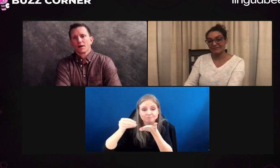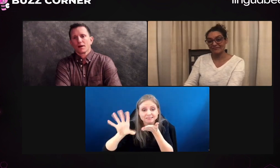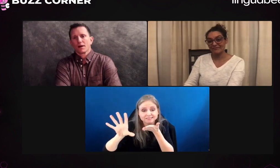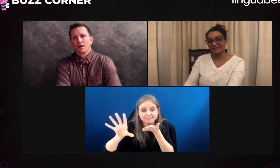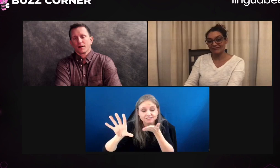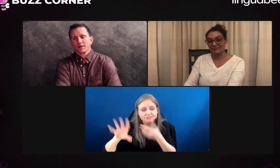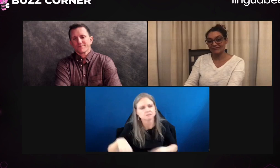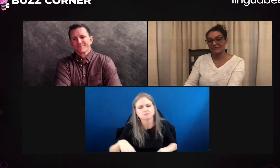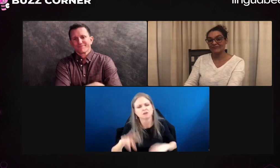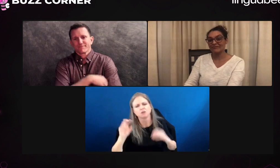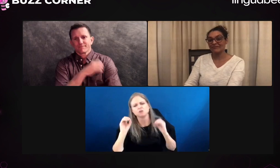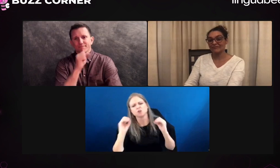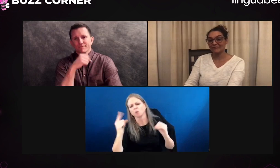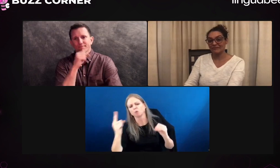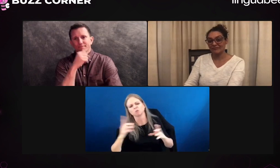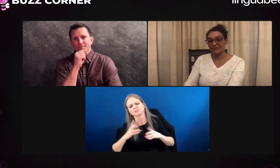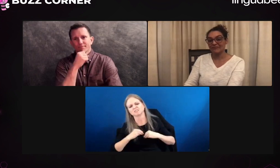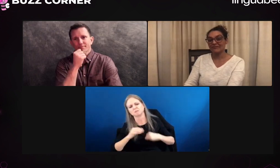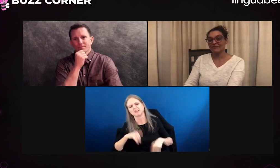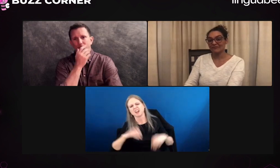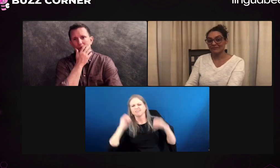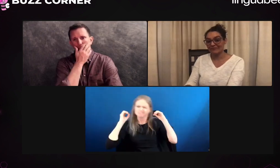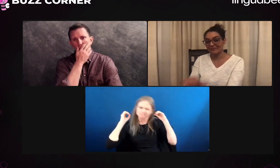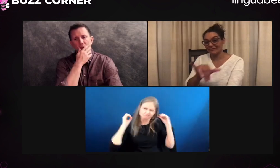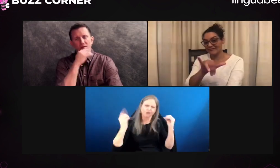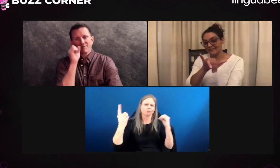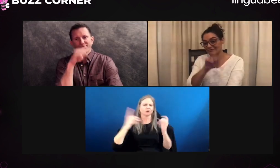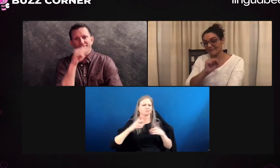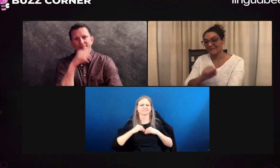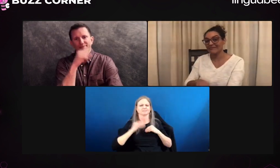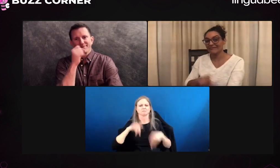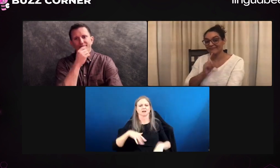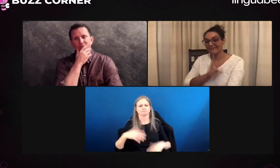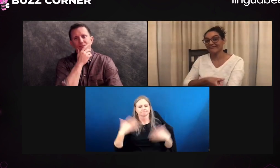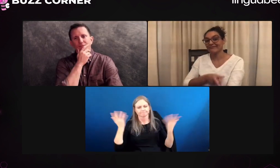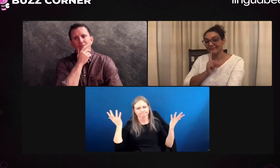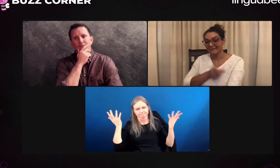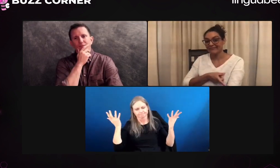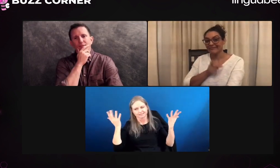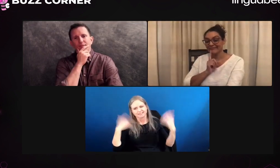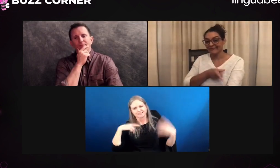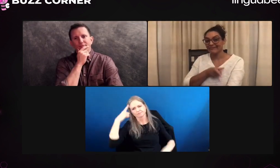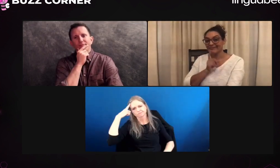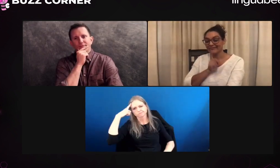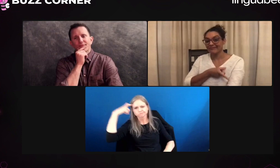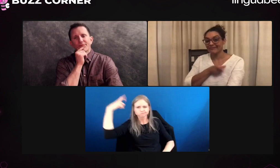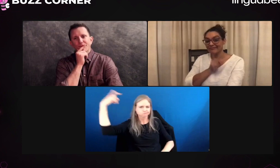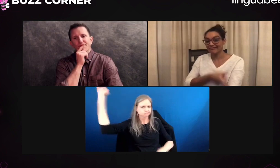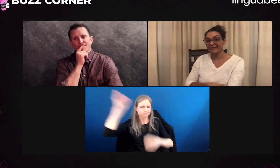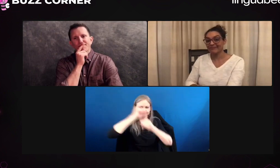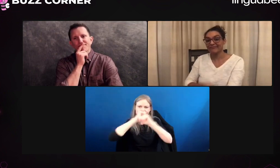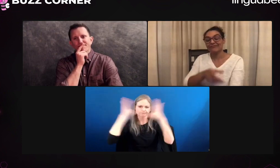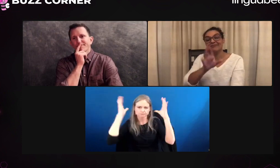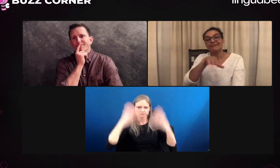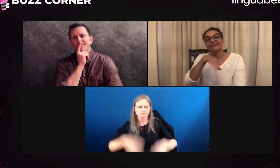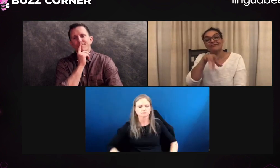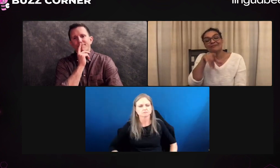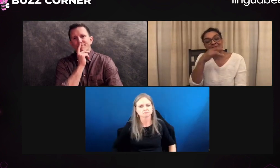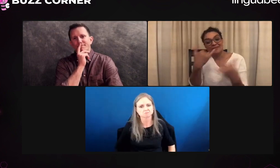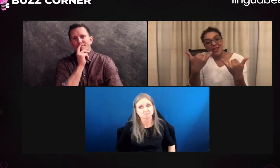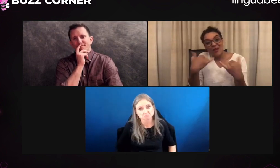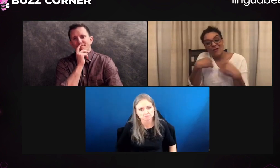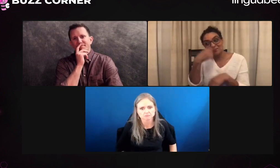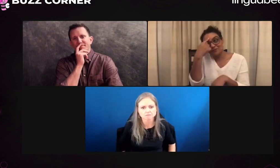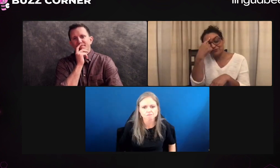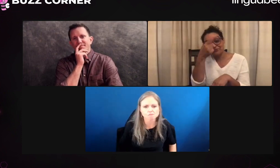but because interpreters are very expensive, no one would accept that. No one would. Indeed, that's so true. So